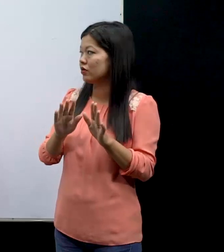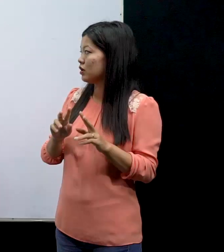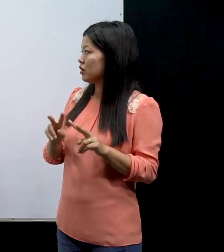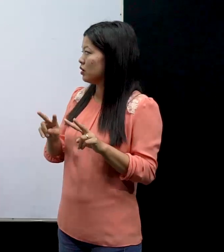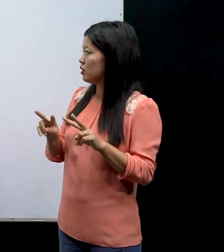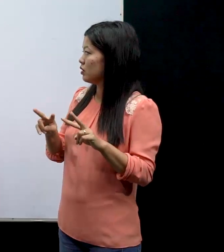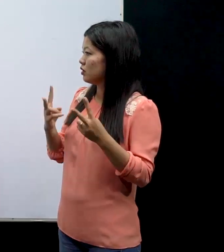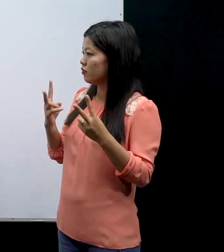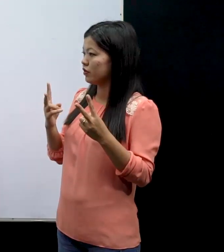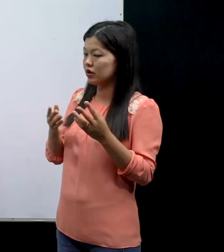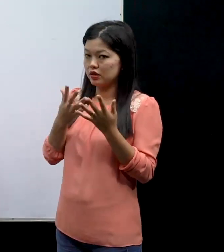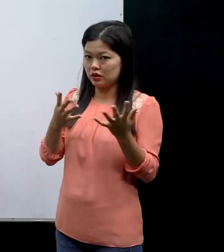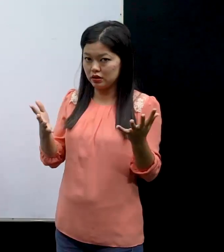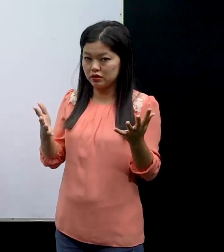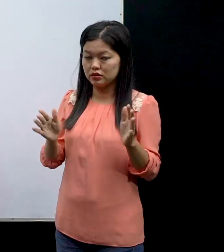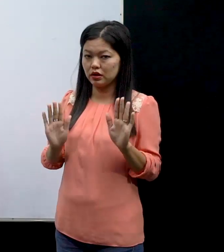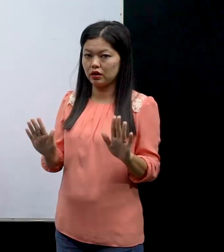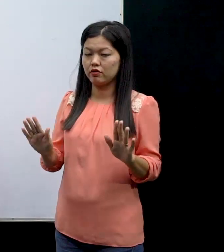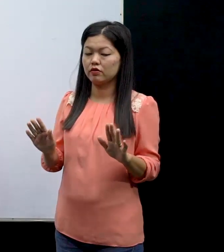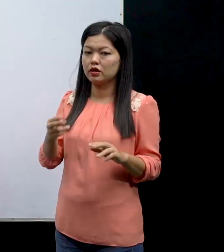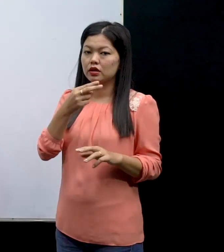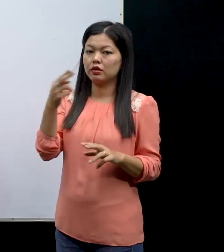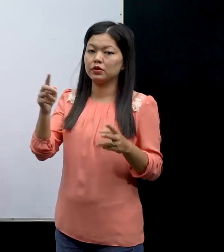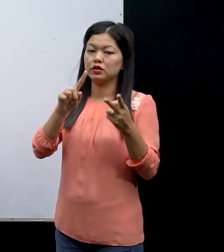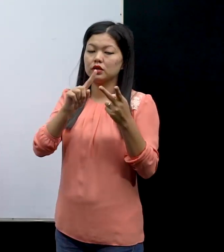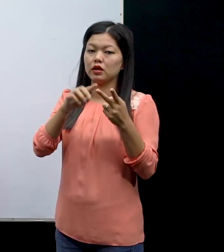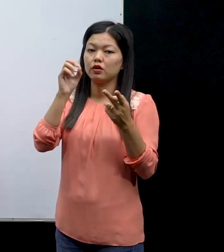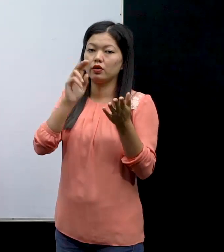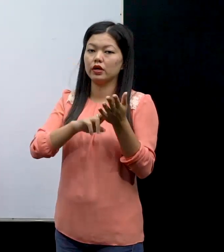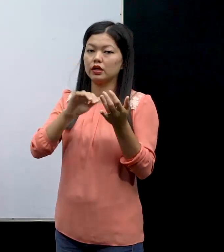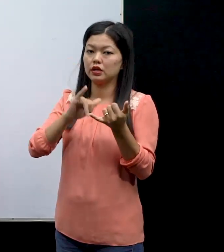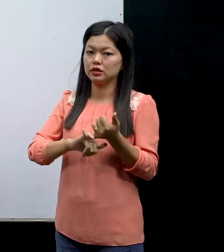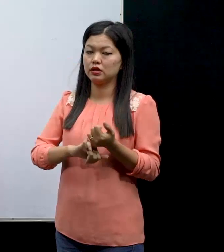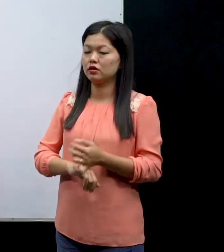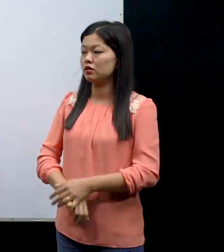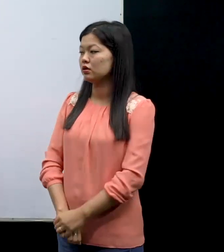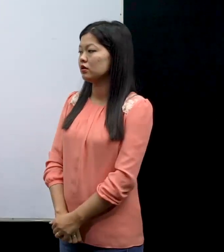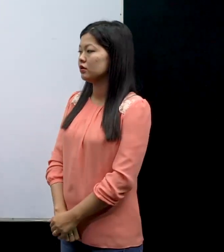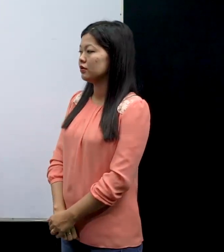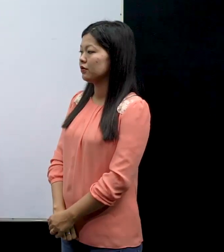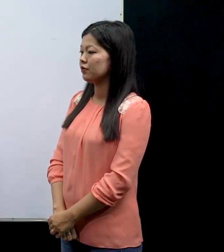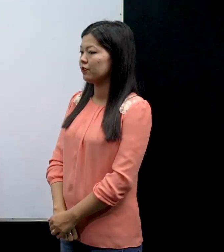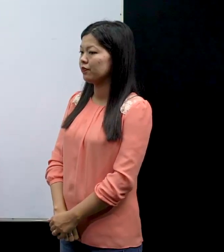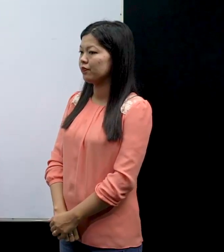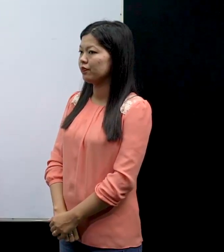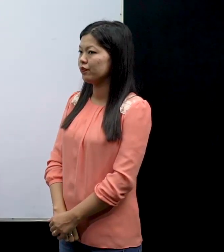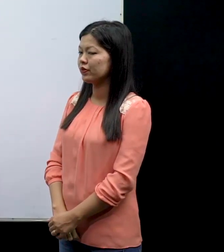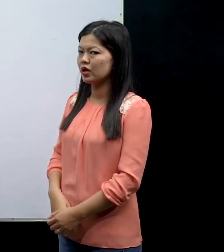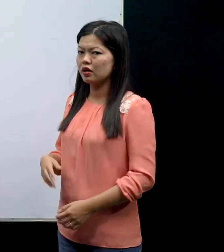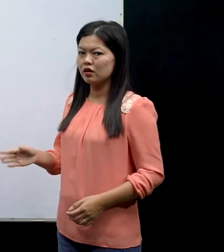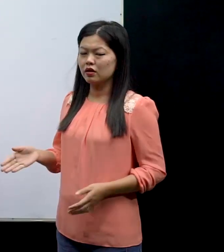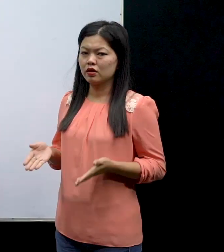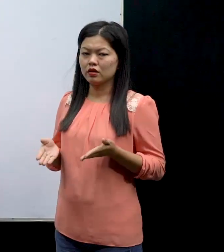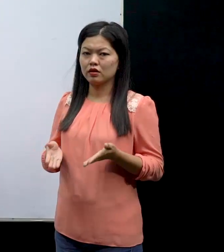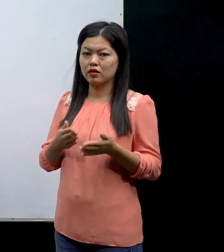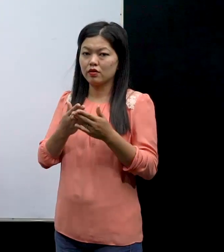charged species is known as ions. Clear? Now see, for just now we did like we studied about carbon